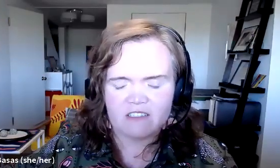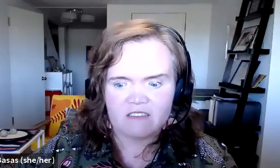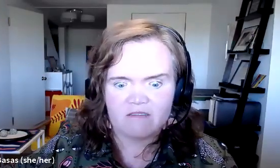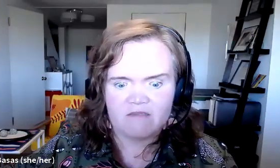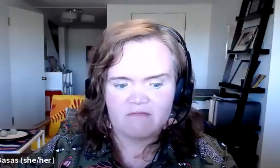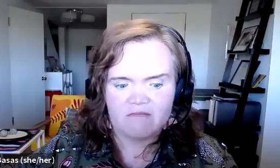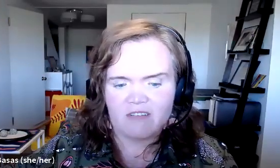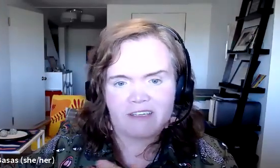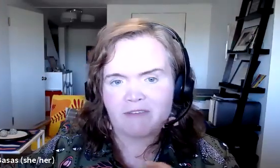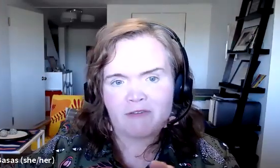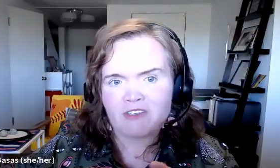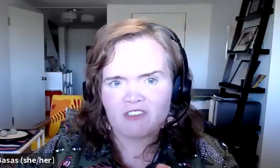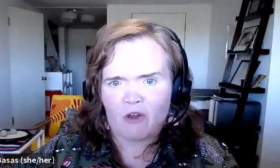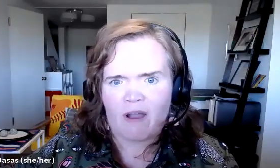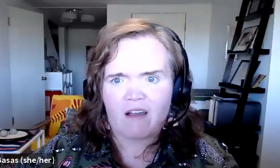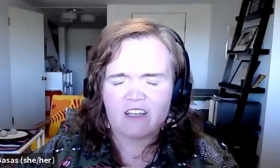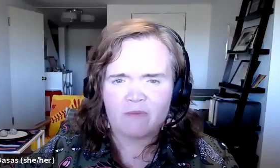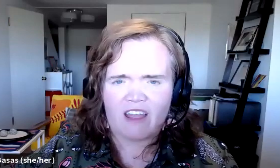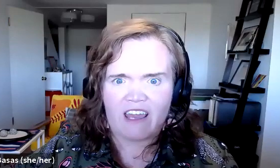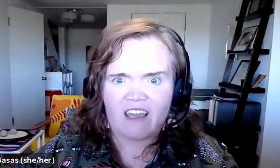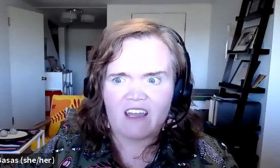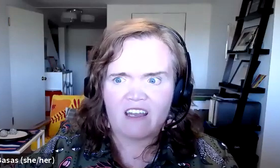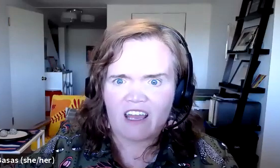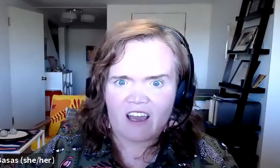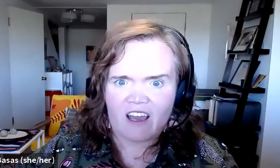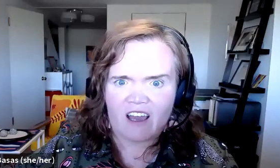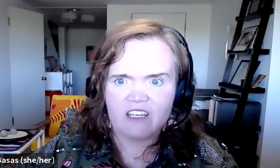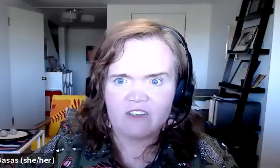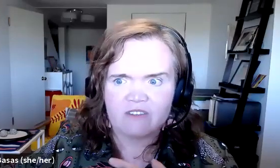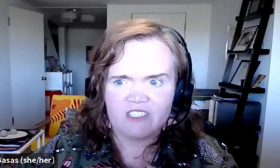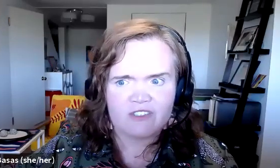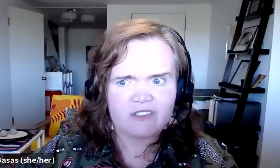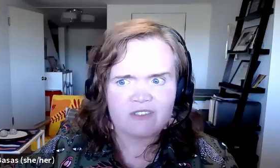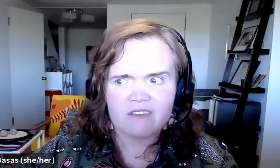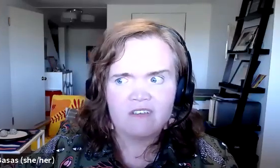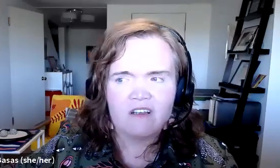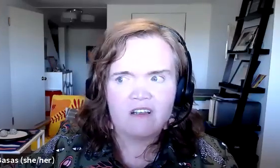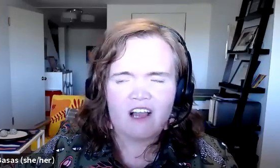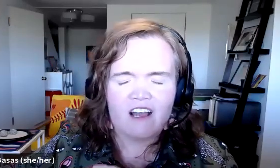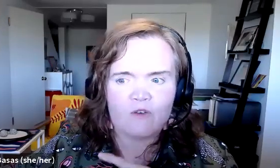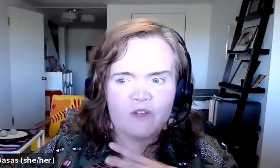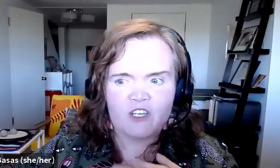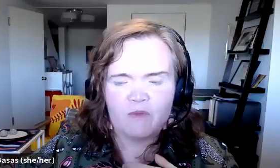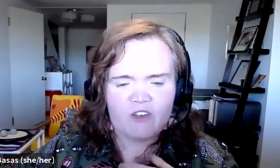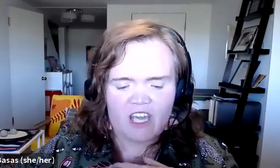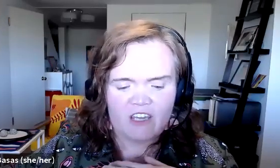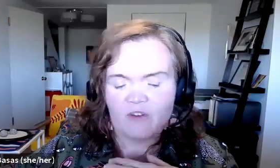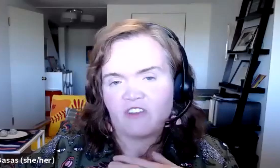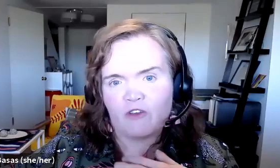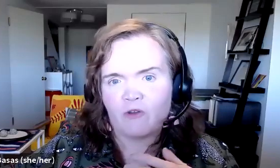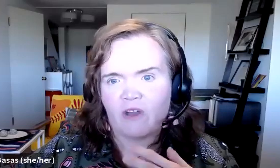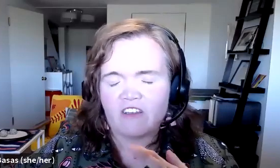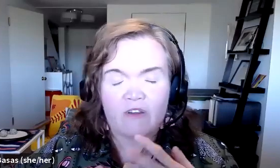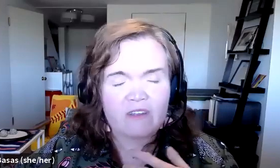it just like you could just go out and play and hang out, and your teachers would communicate